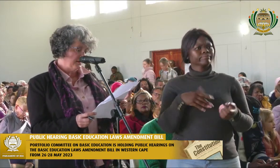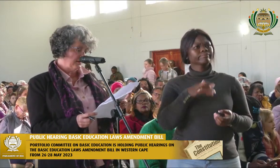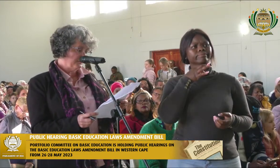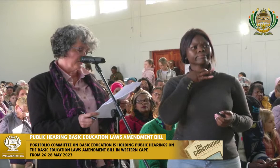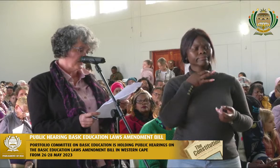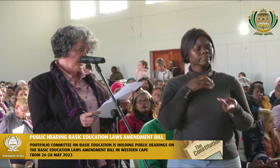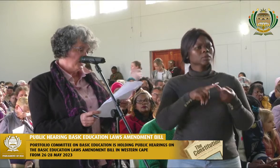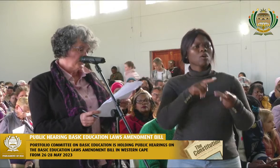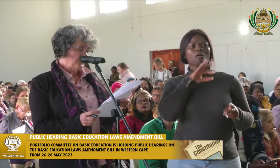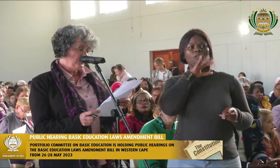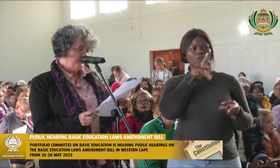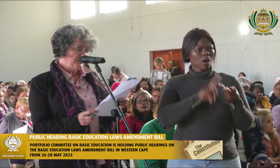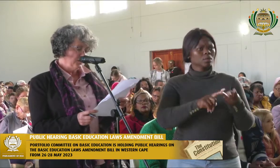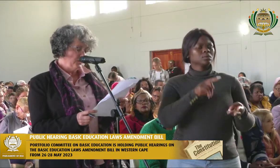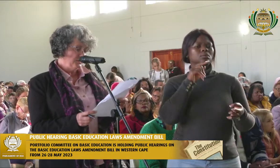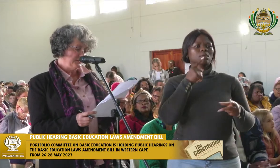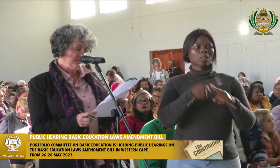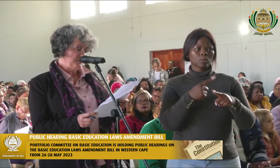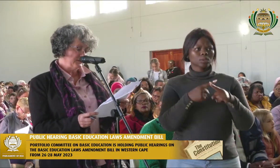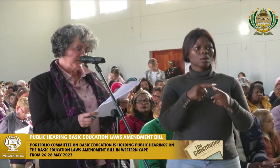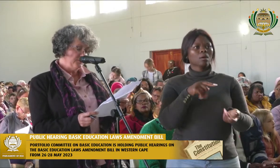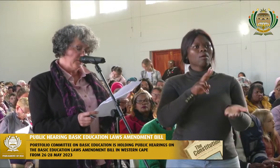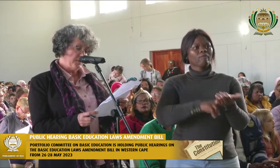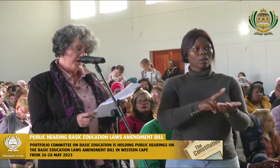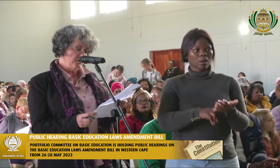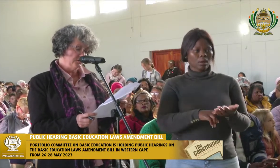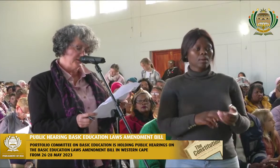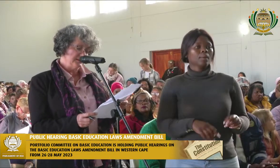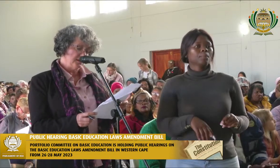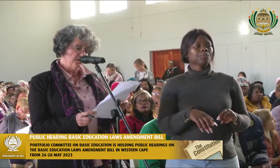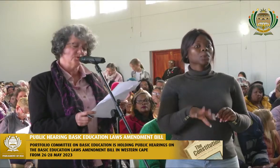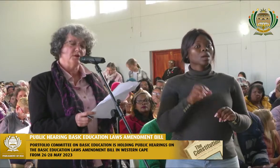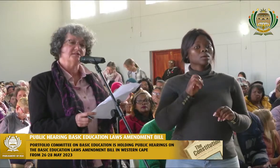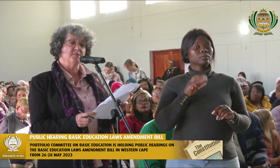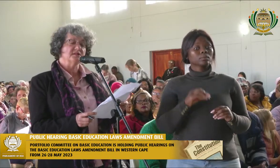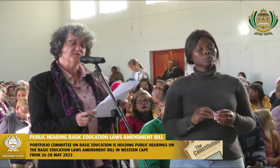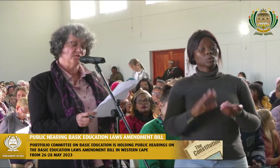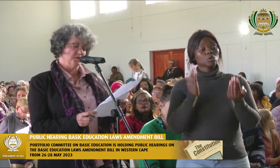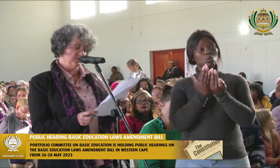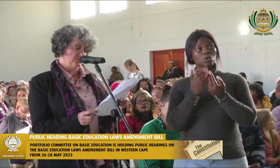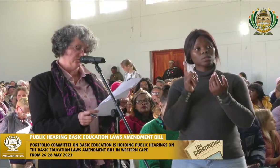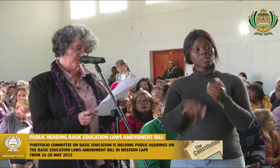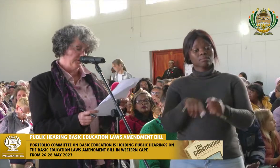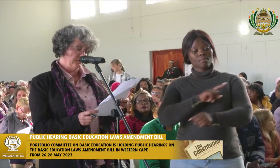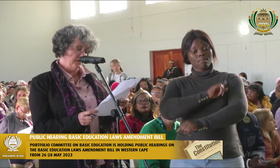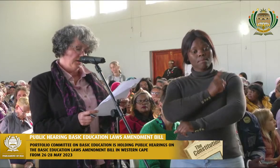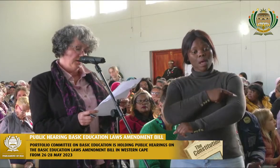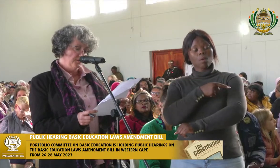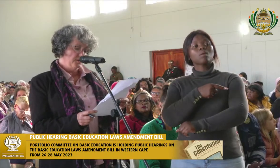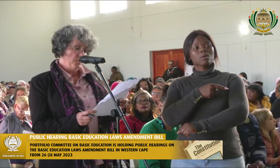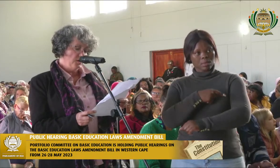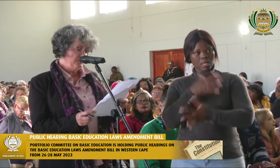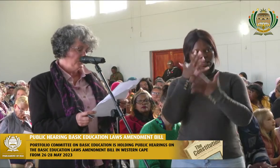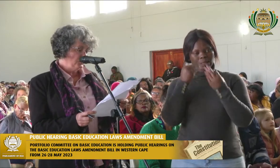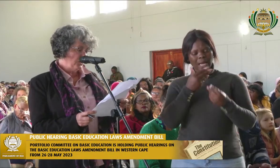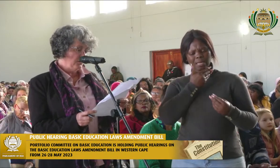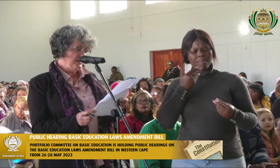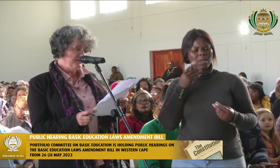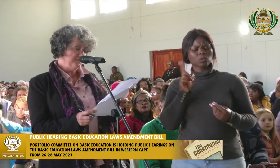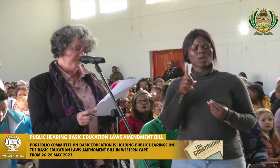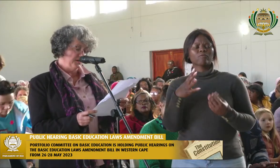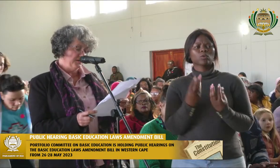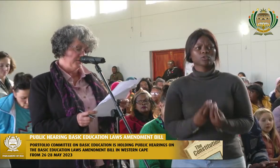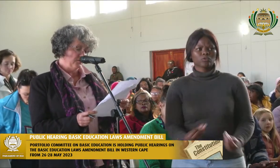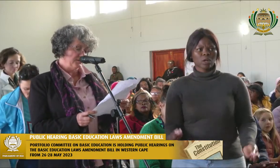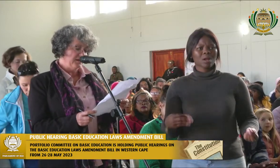or Venda. Schools and communities must keep the power to decide what's best for their children. The department should